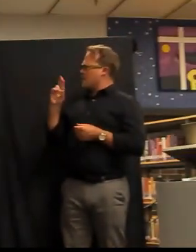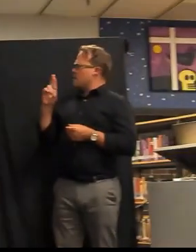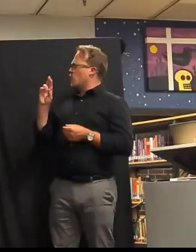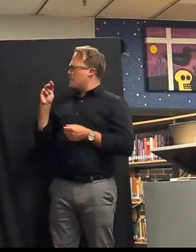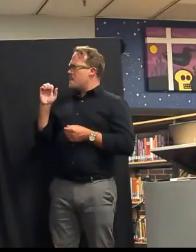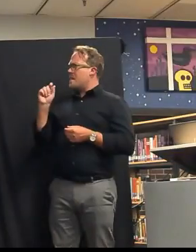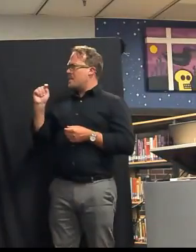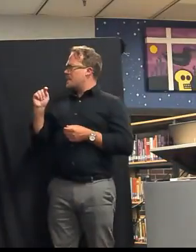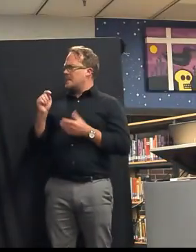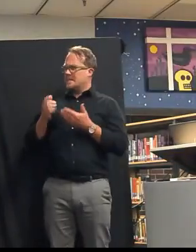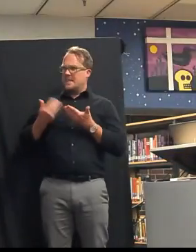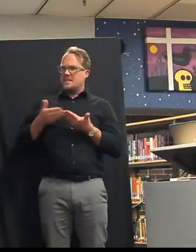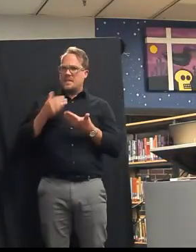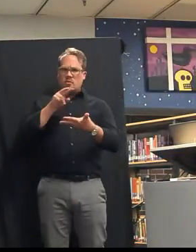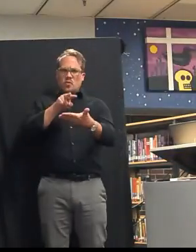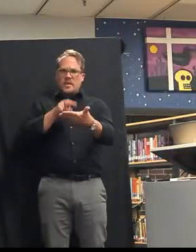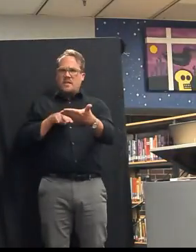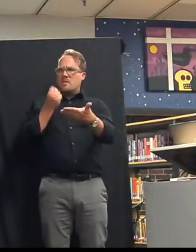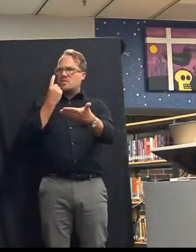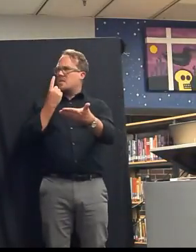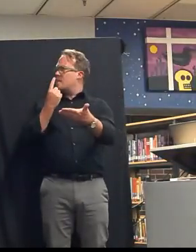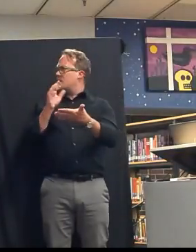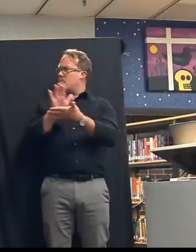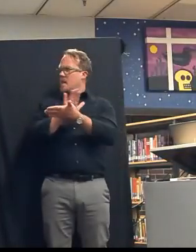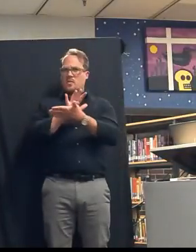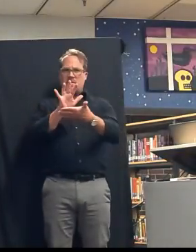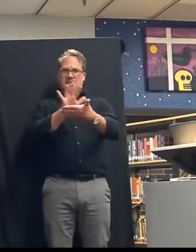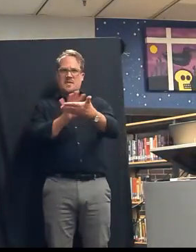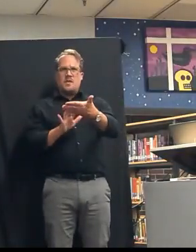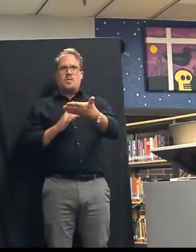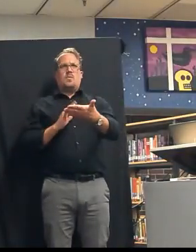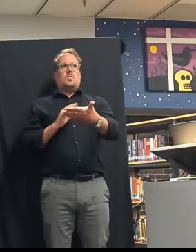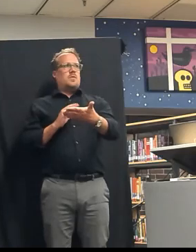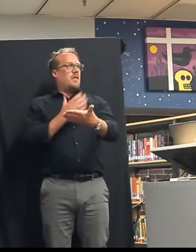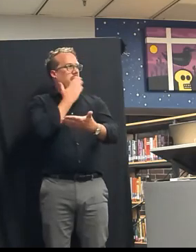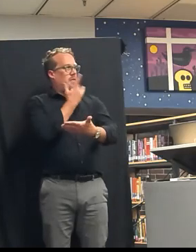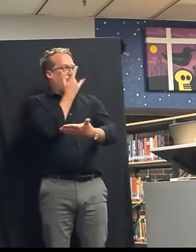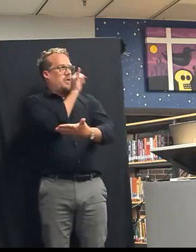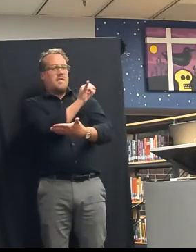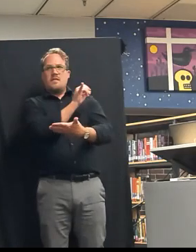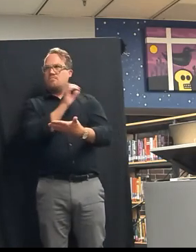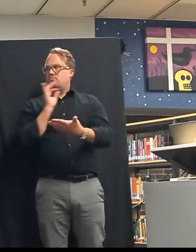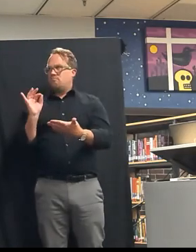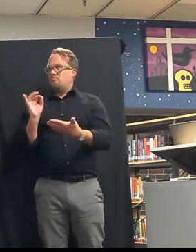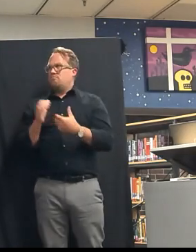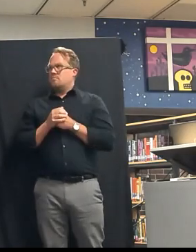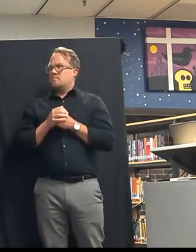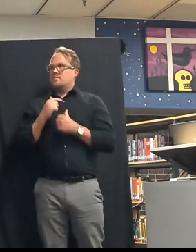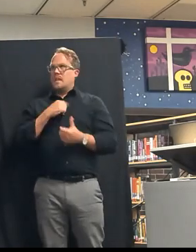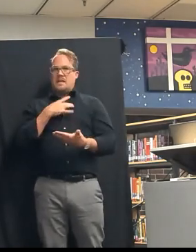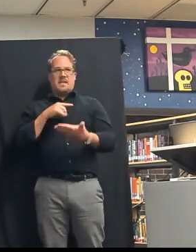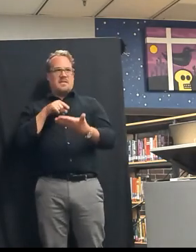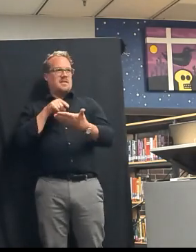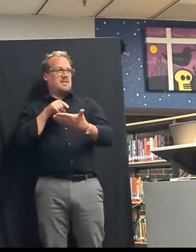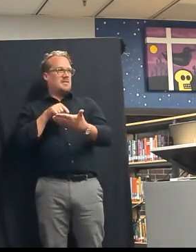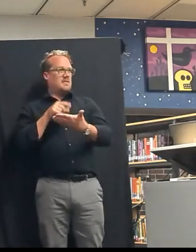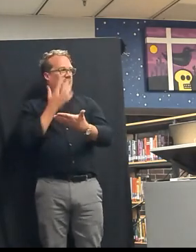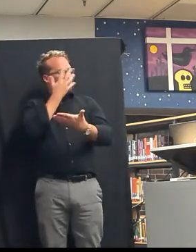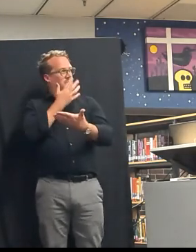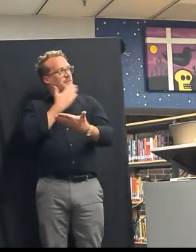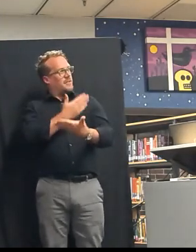much easier to read and follow. So thank you for that. I like it. Thank